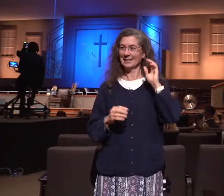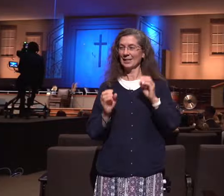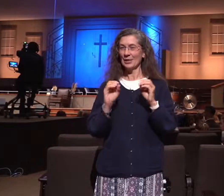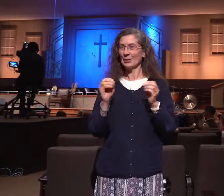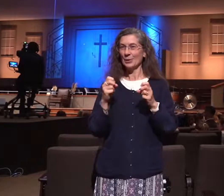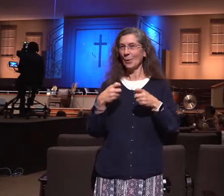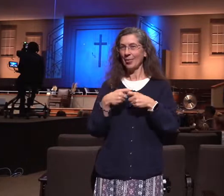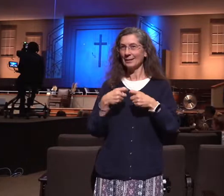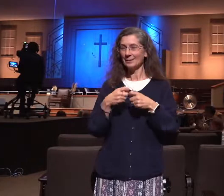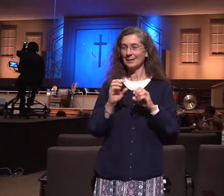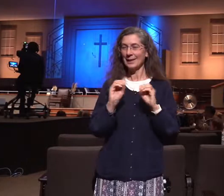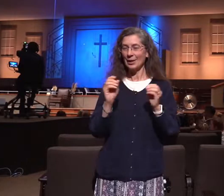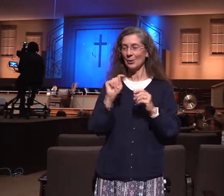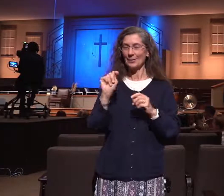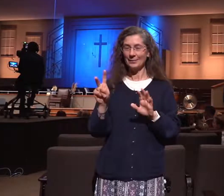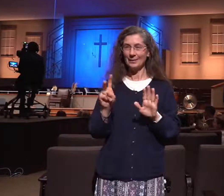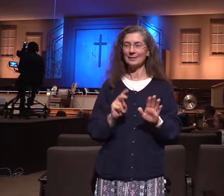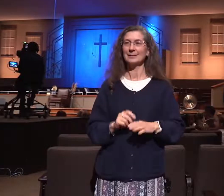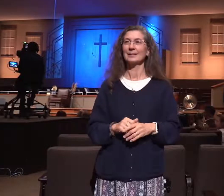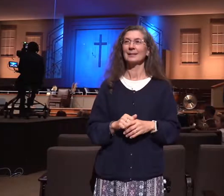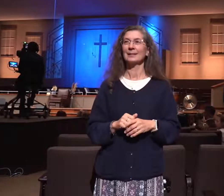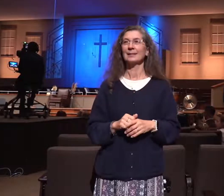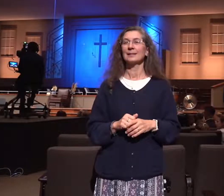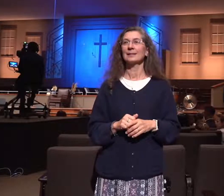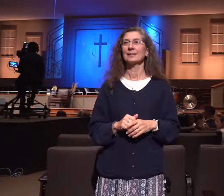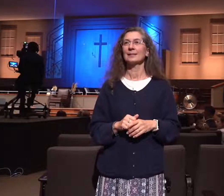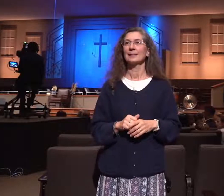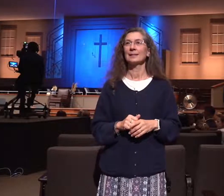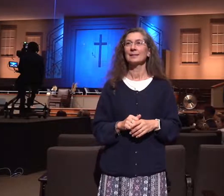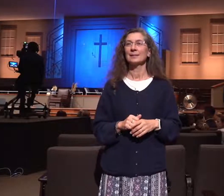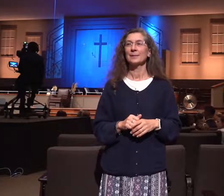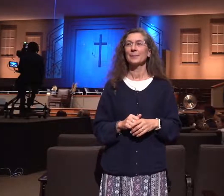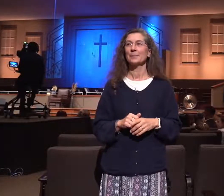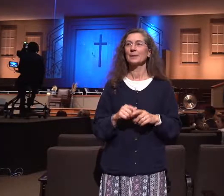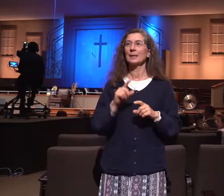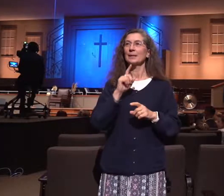We had nothing. So, whatever I say tonight,